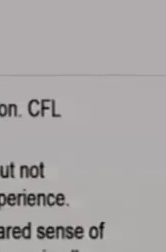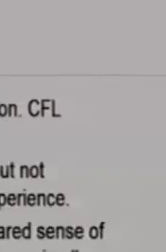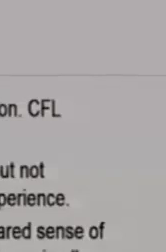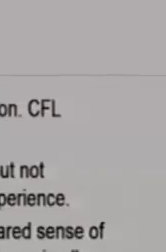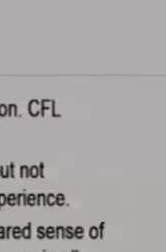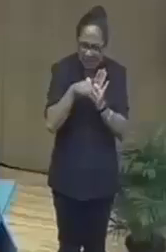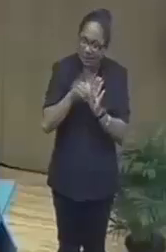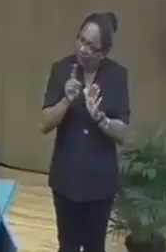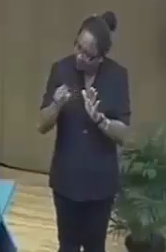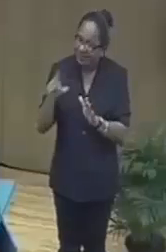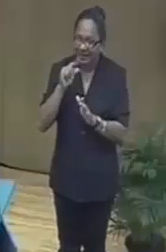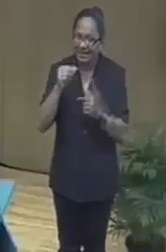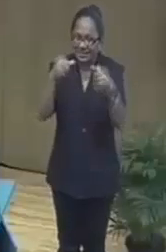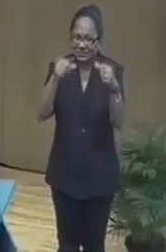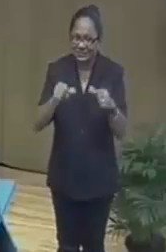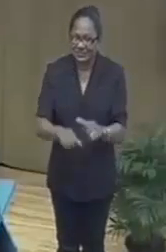think.